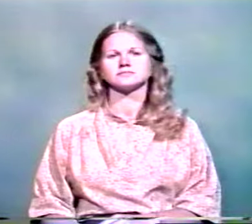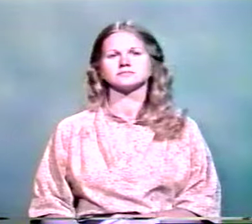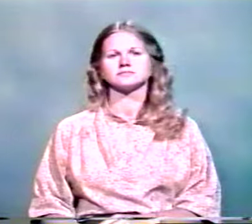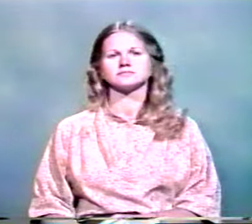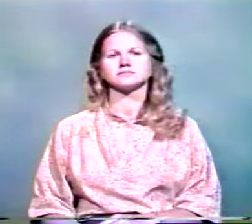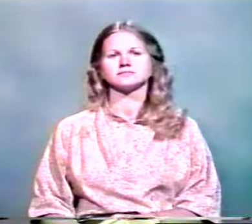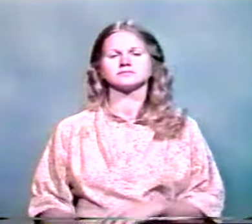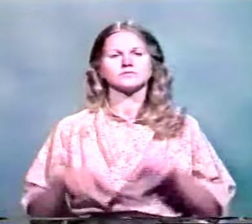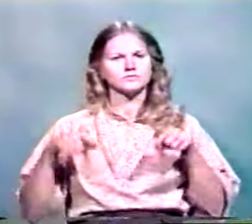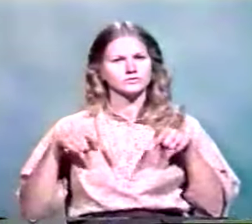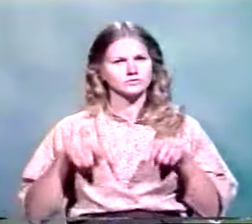During.